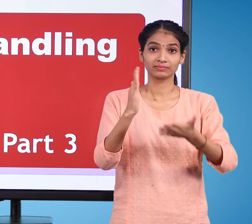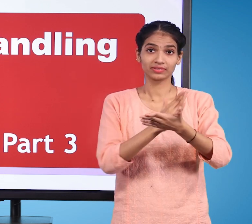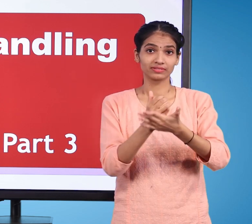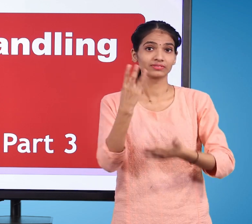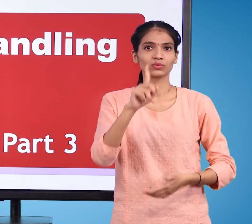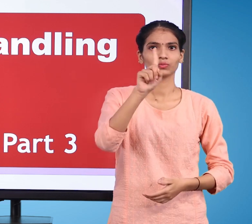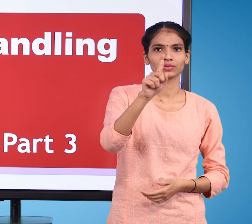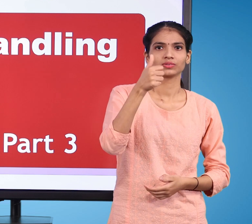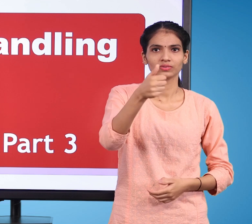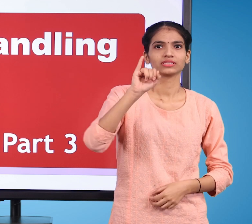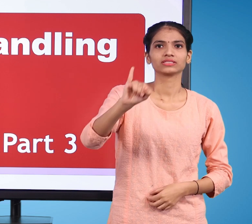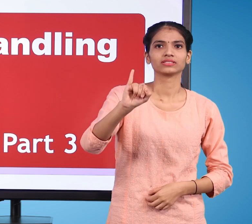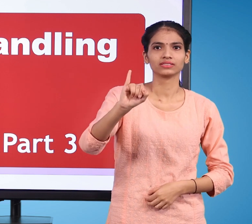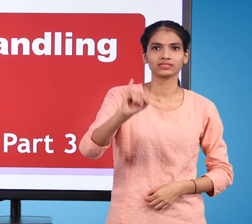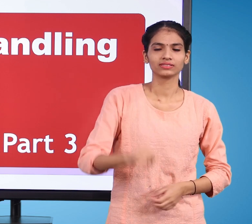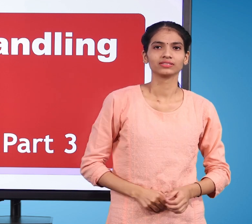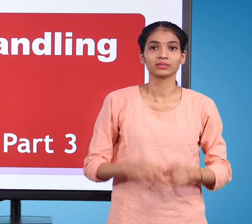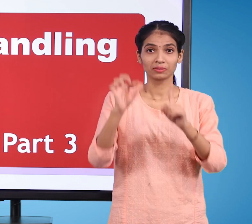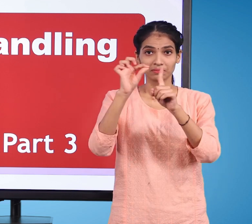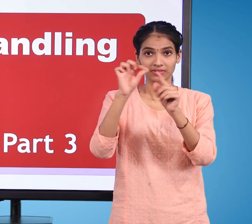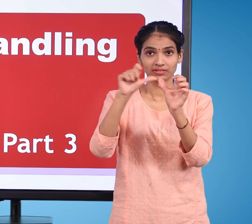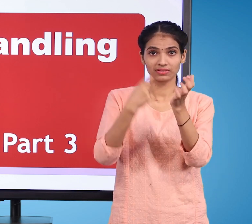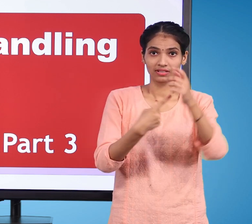Page 196. Part 3.